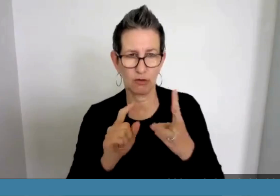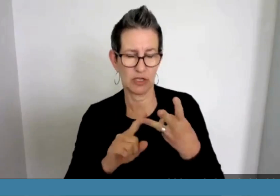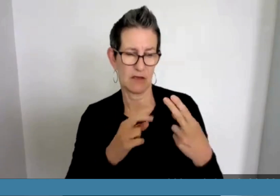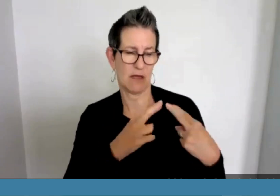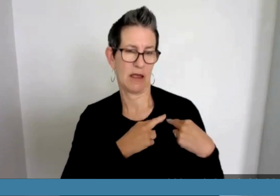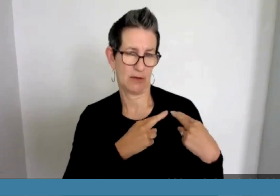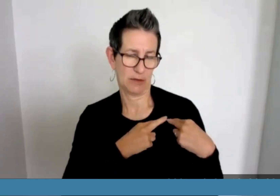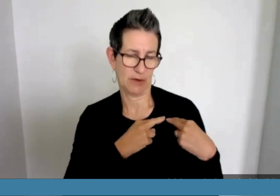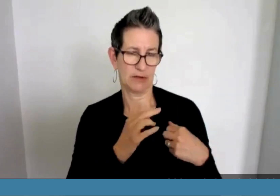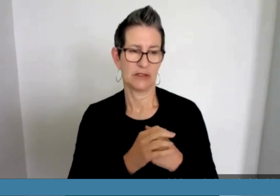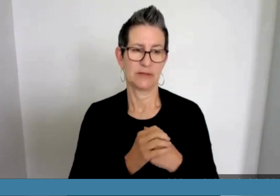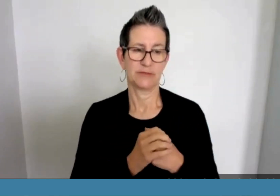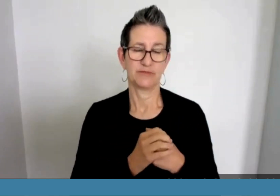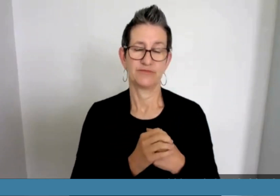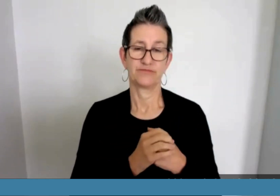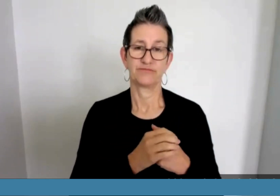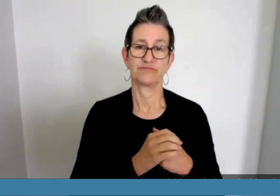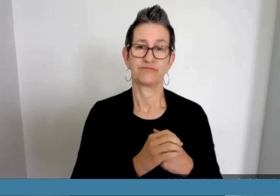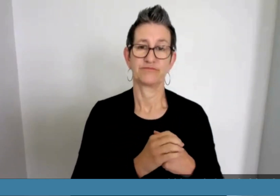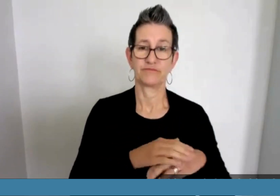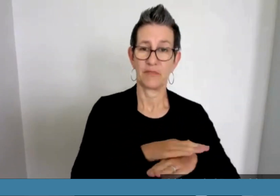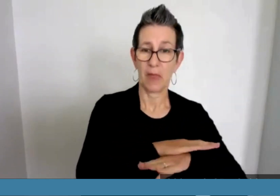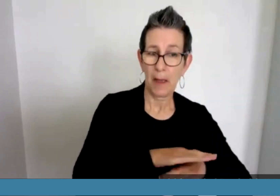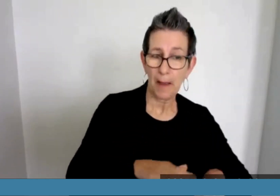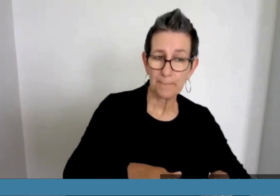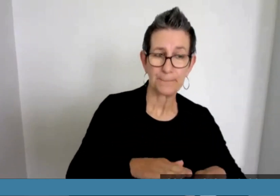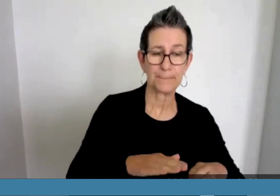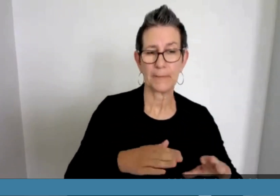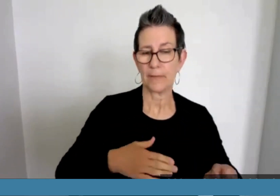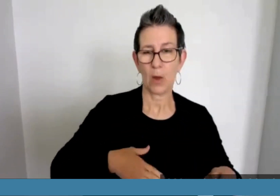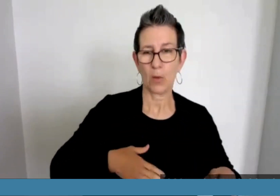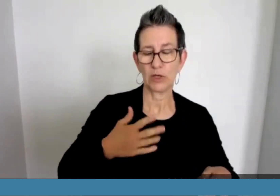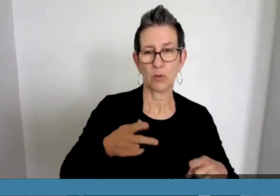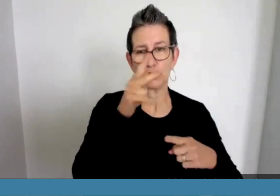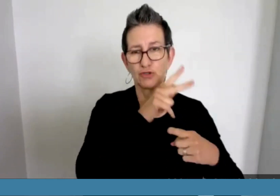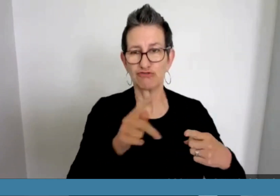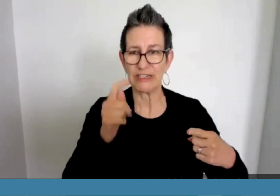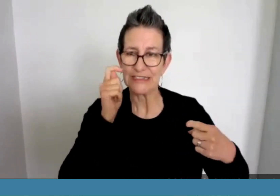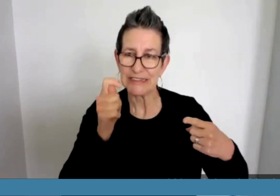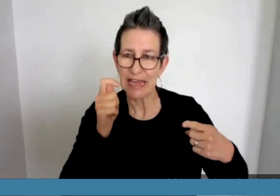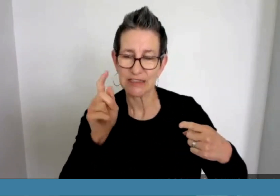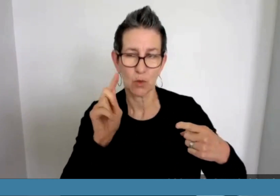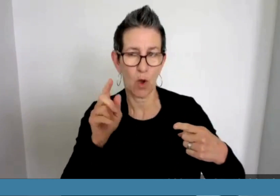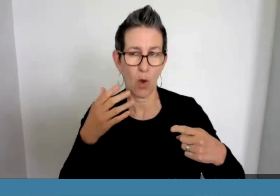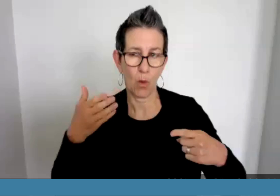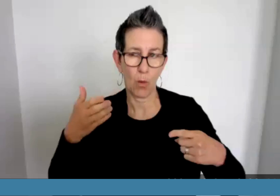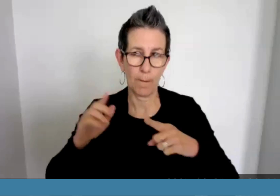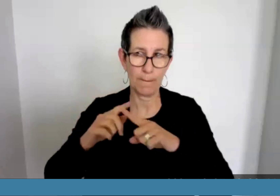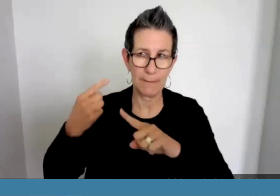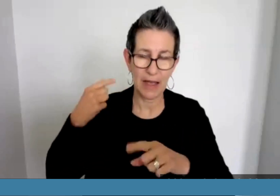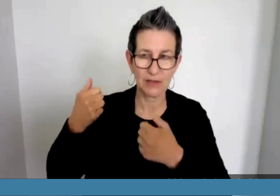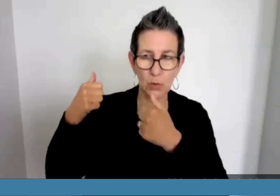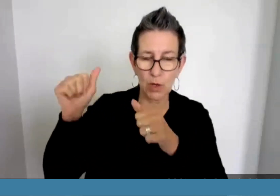We're not looking for projects that retest what works or that provide resource or training